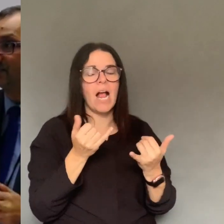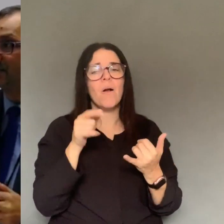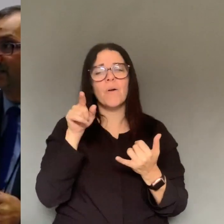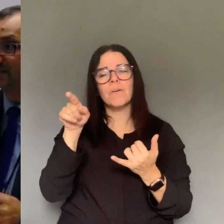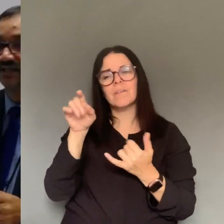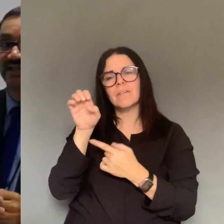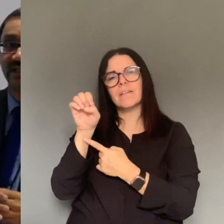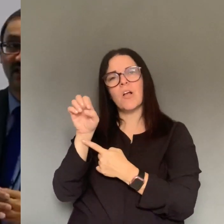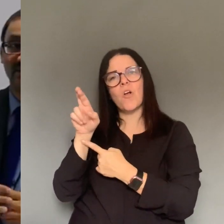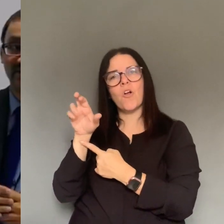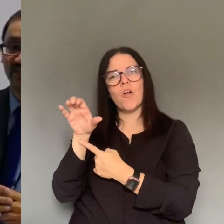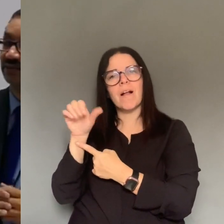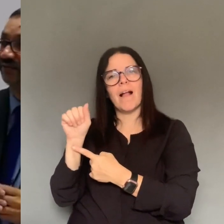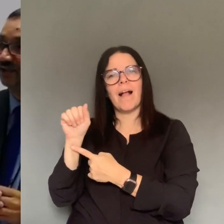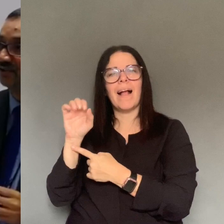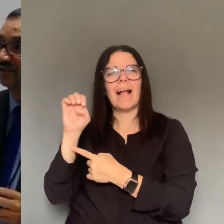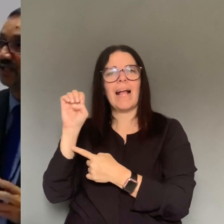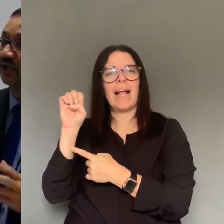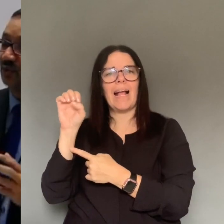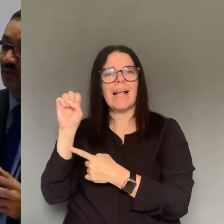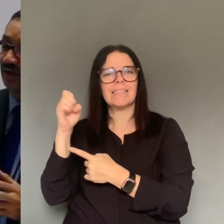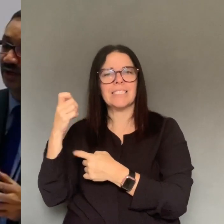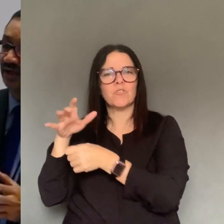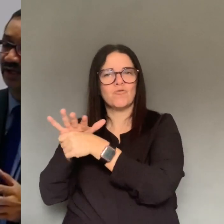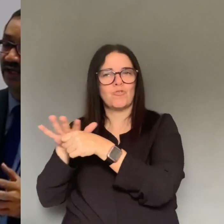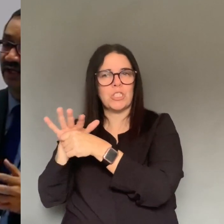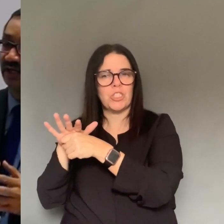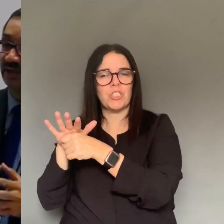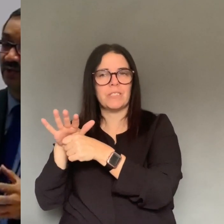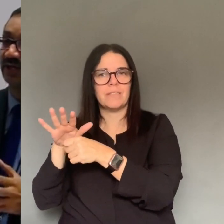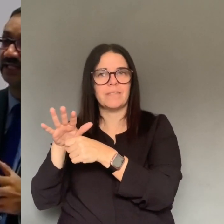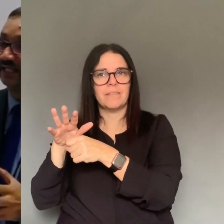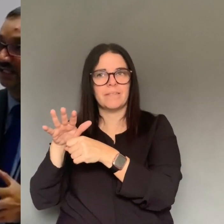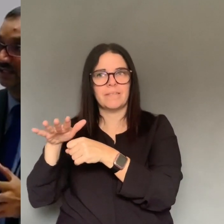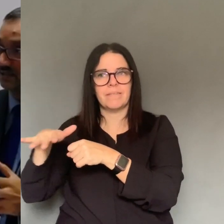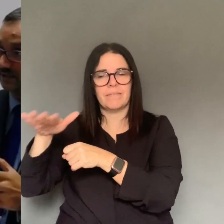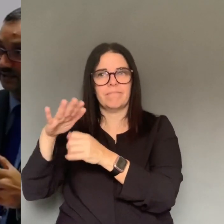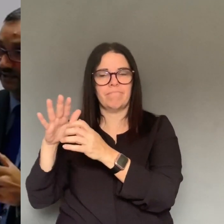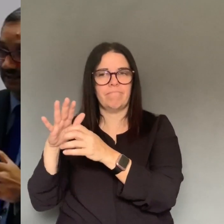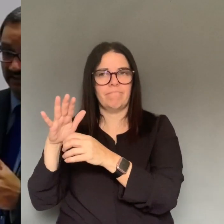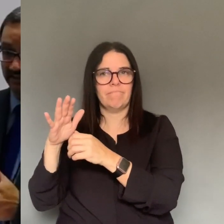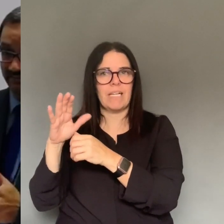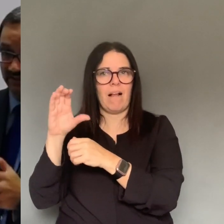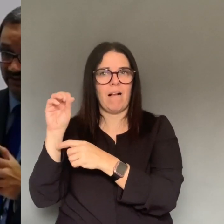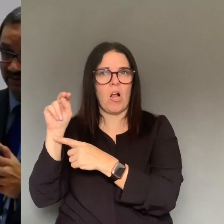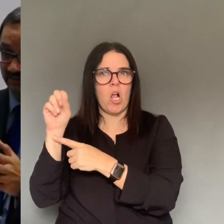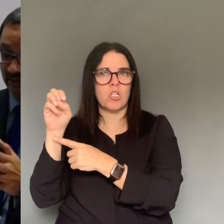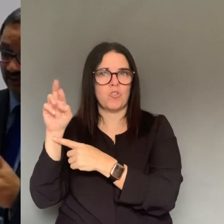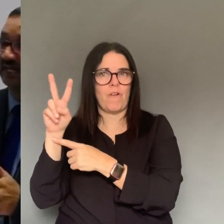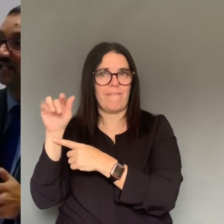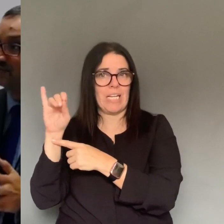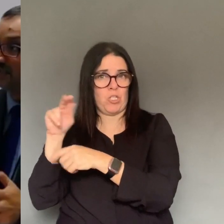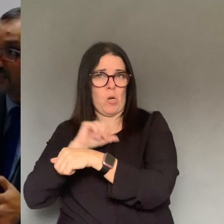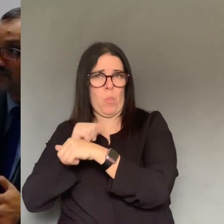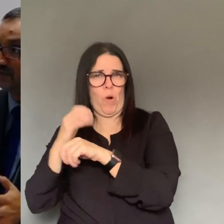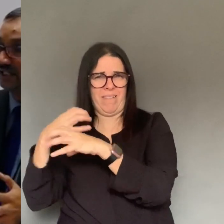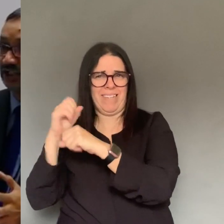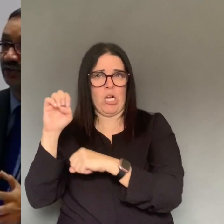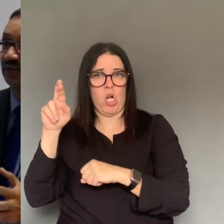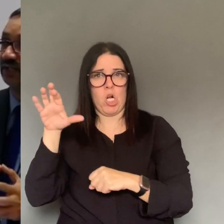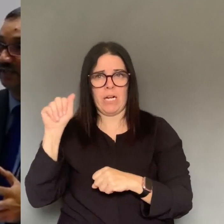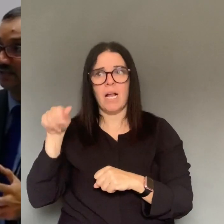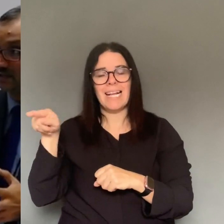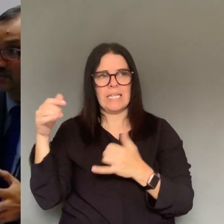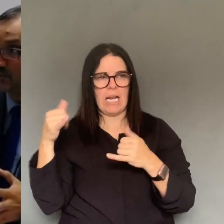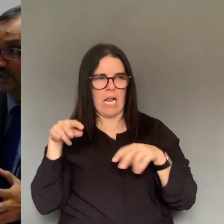those advisories. There are municipal officials who are taking this, looking at it very carefully and